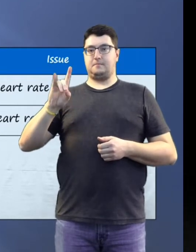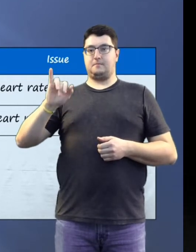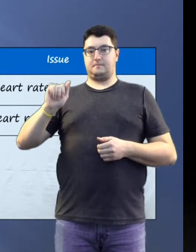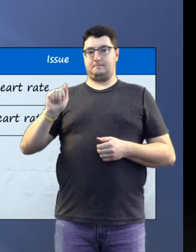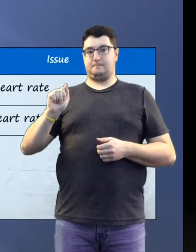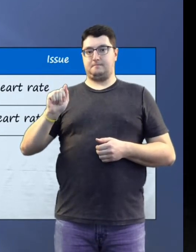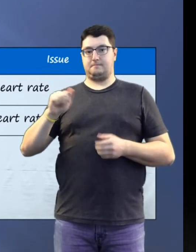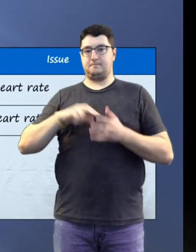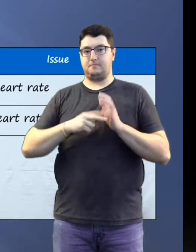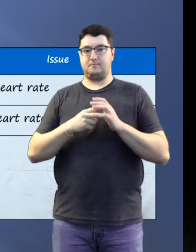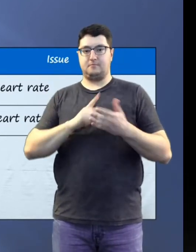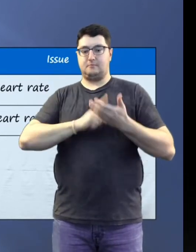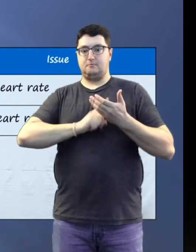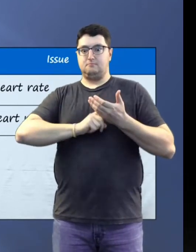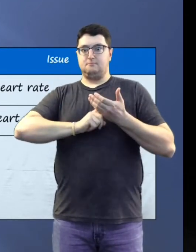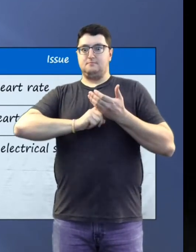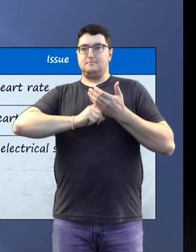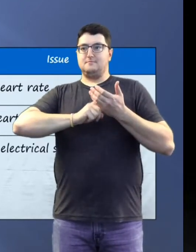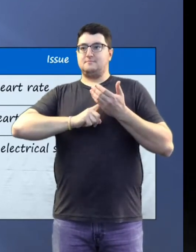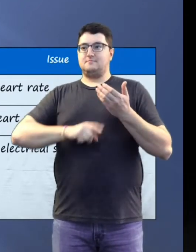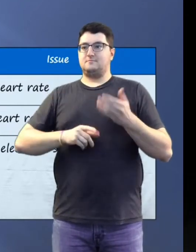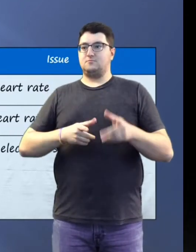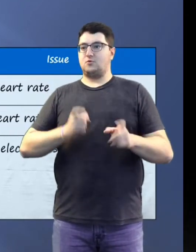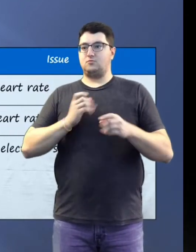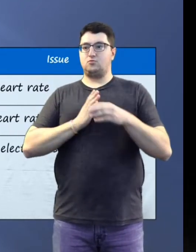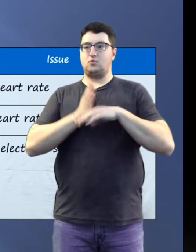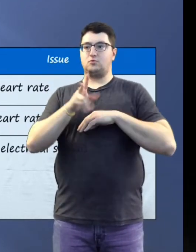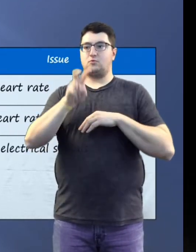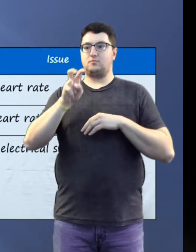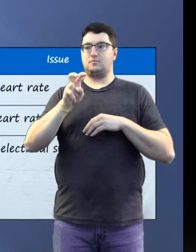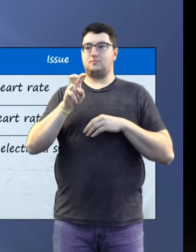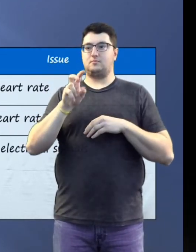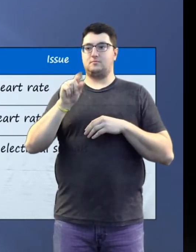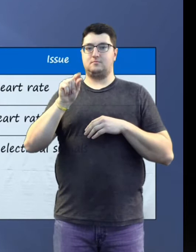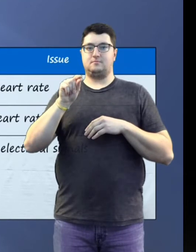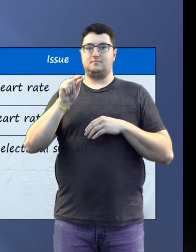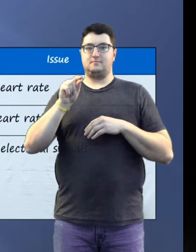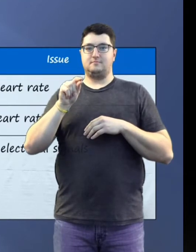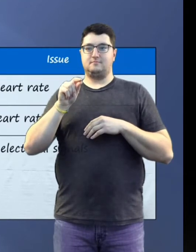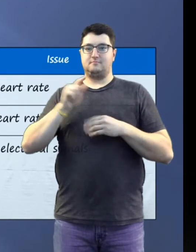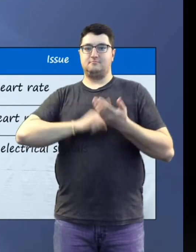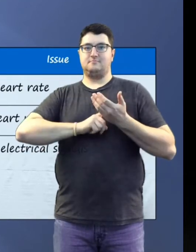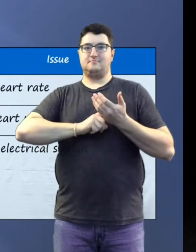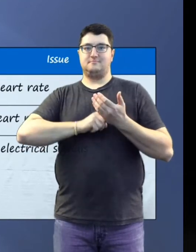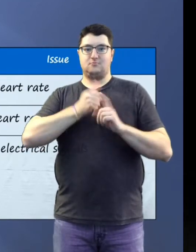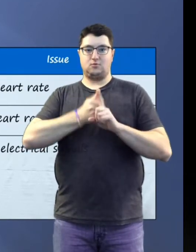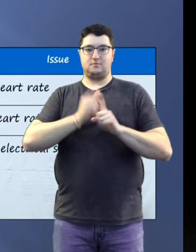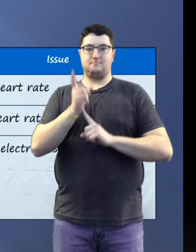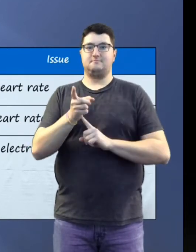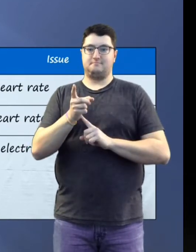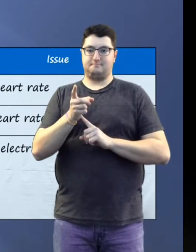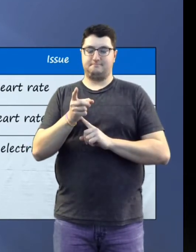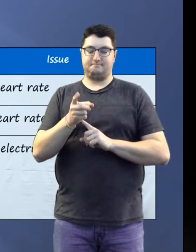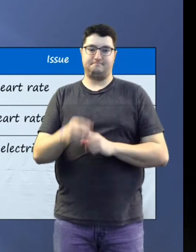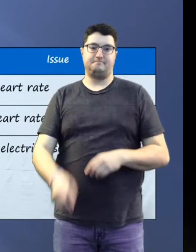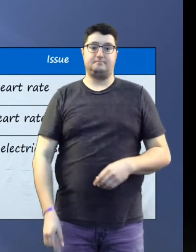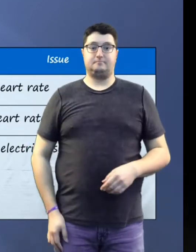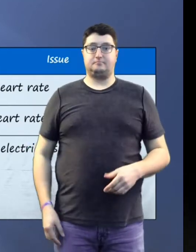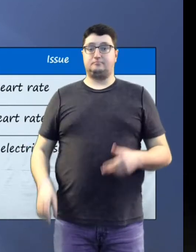Rhythm disturbances affect the electrical signals that produce the organized sequence of heart muscle contractions in